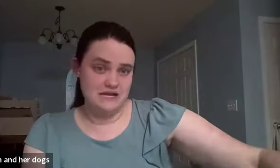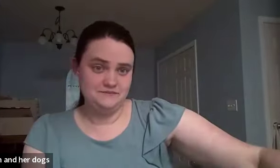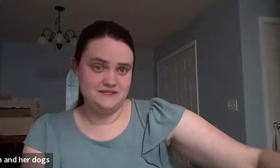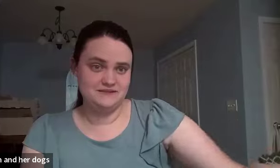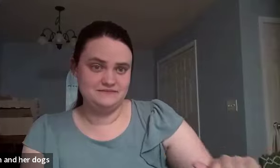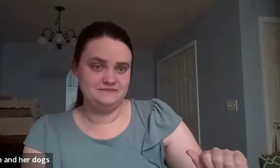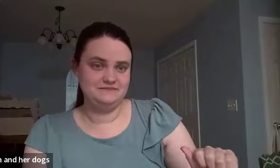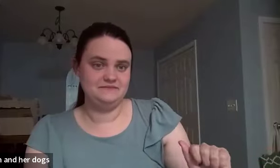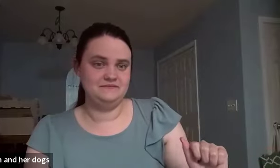Grapes.